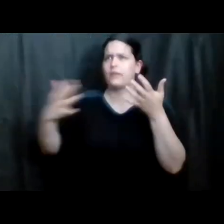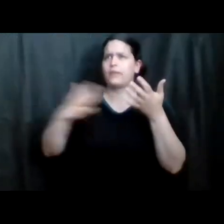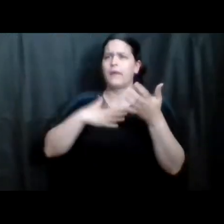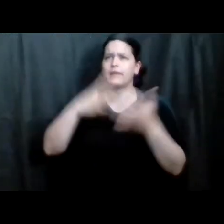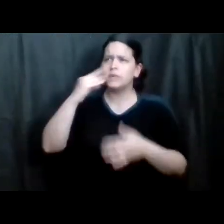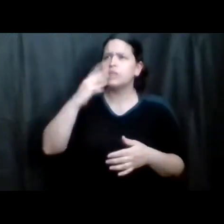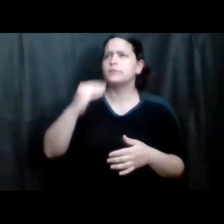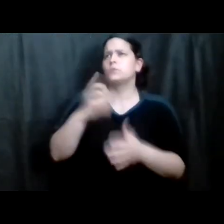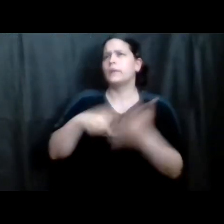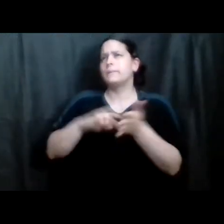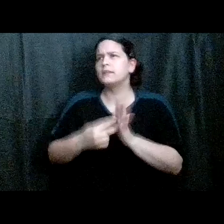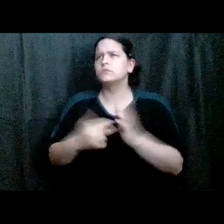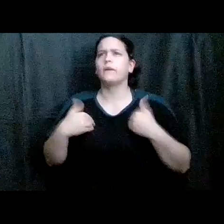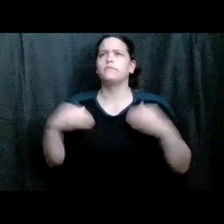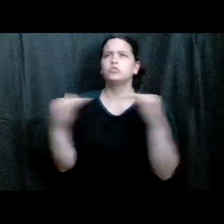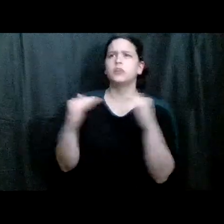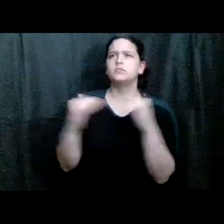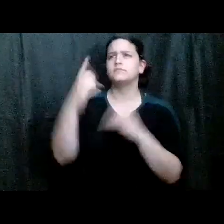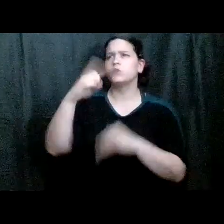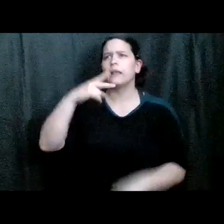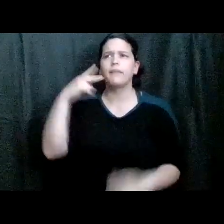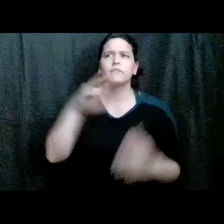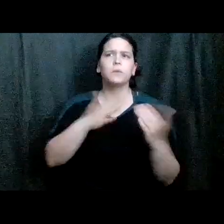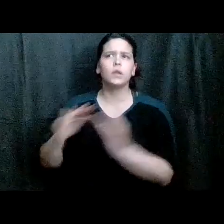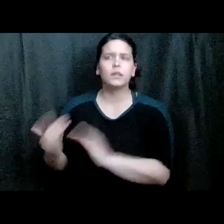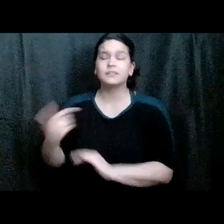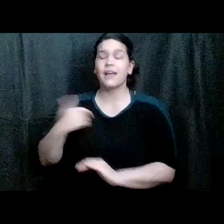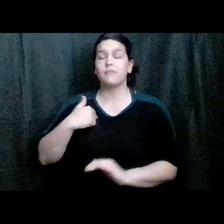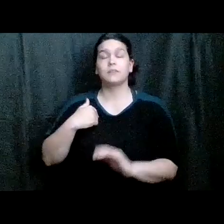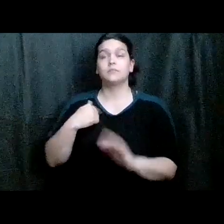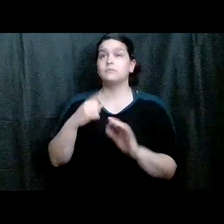Native communities. And I've been blessed to be working with